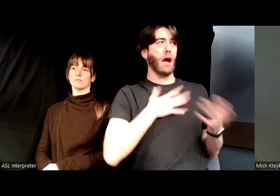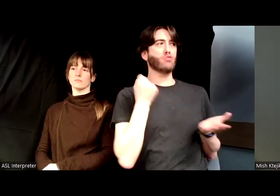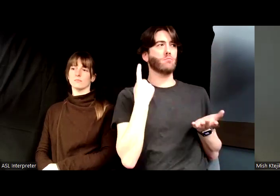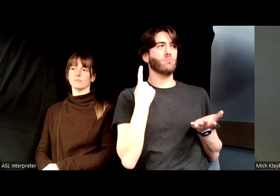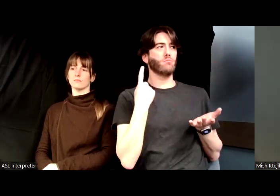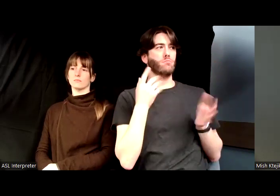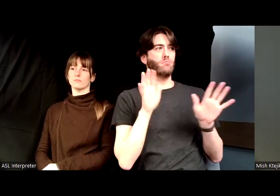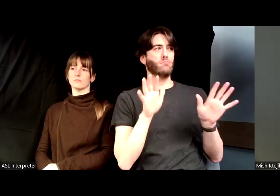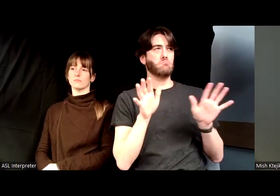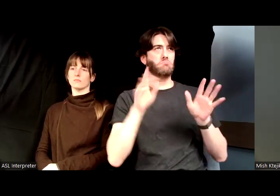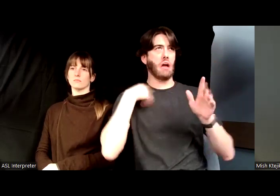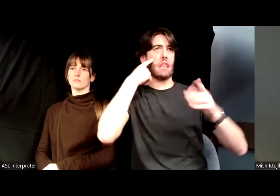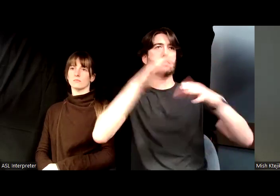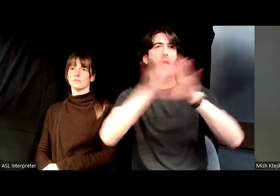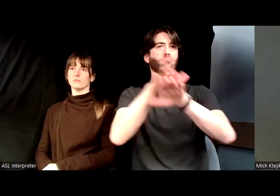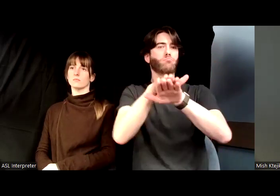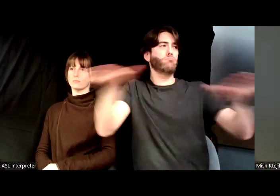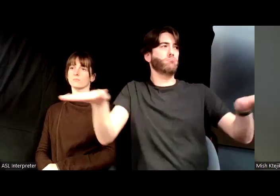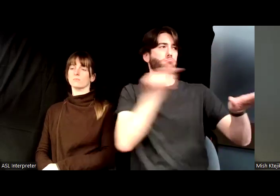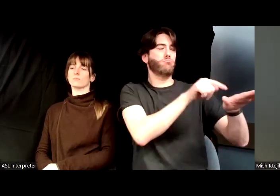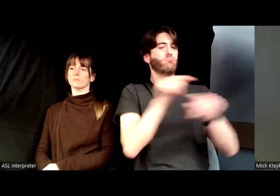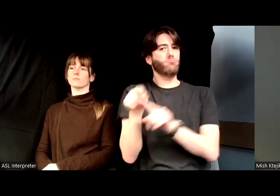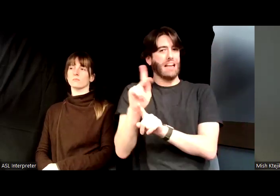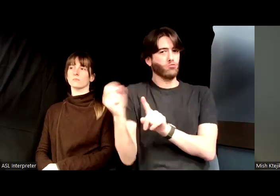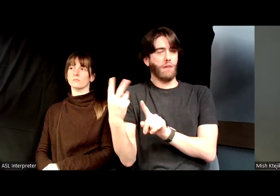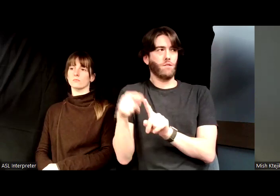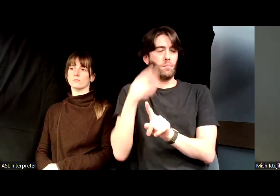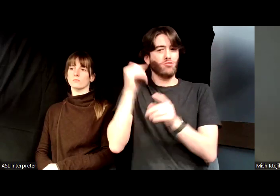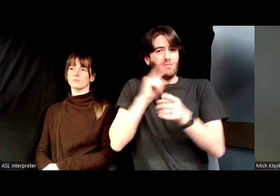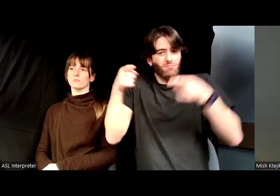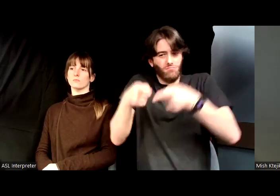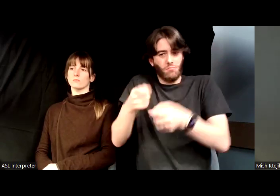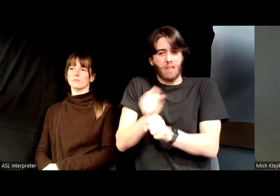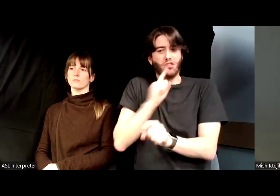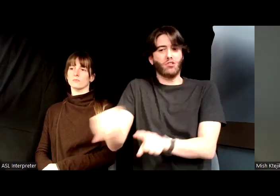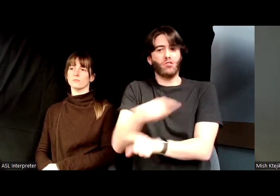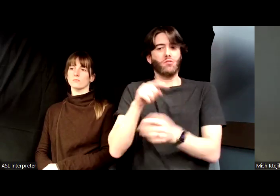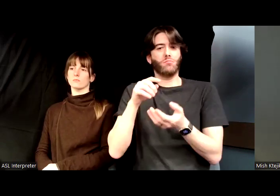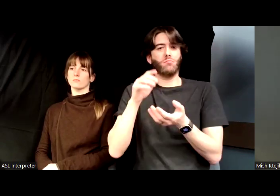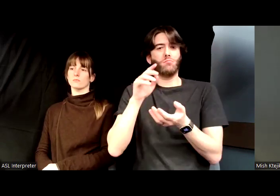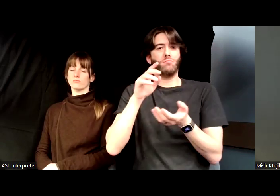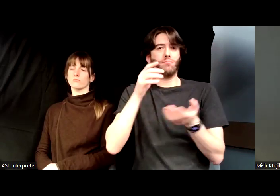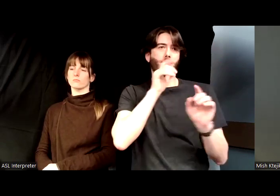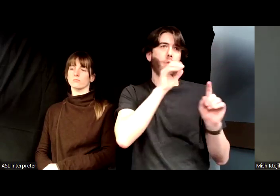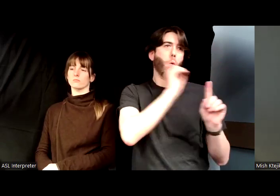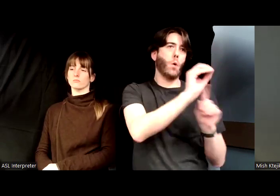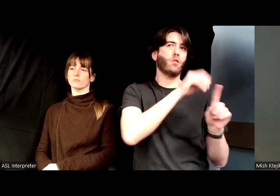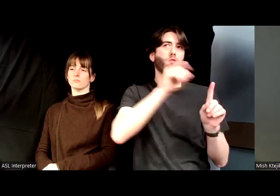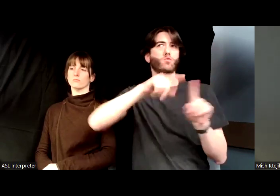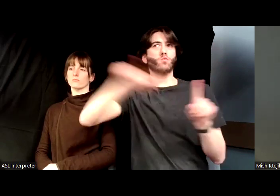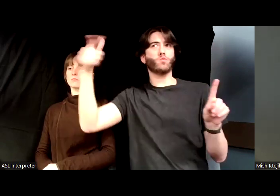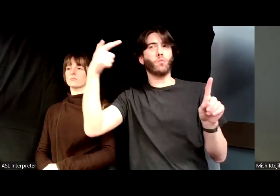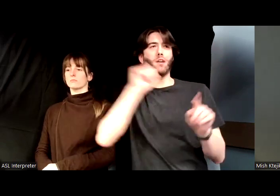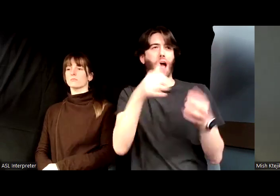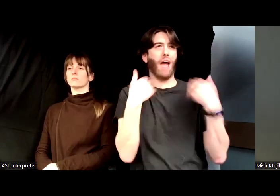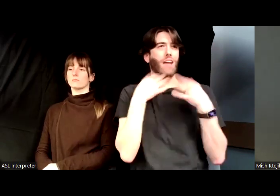just be the generalist licensure. So that's how we separated post-secondary. Because we wanted